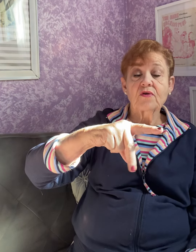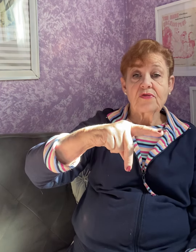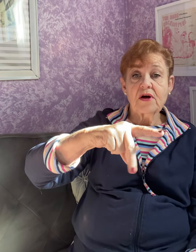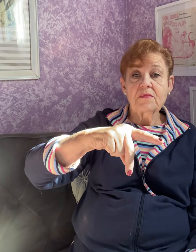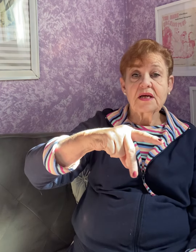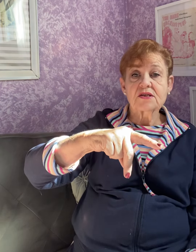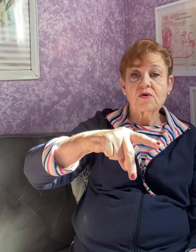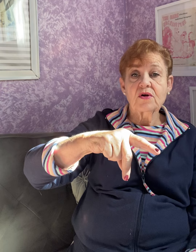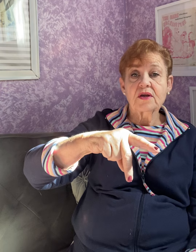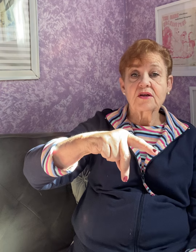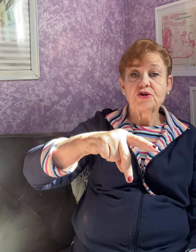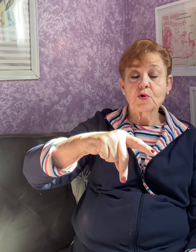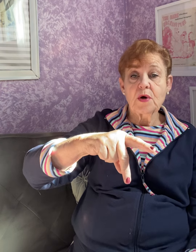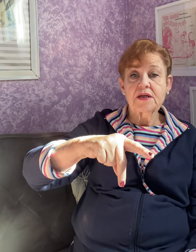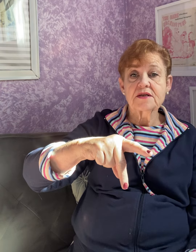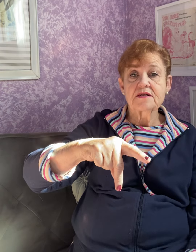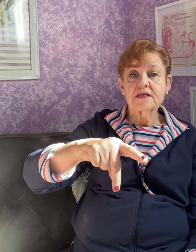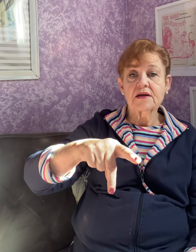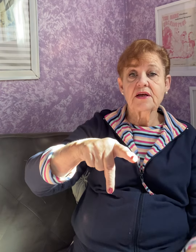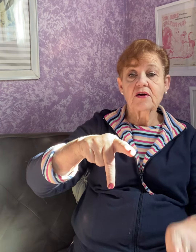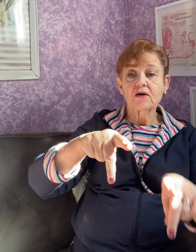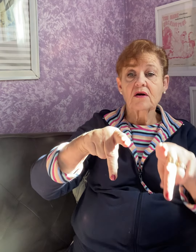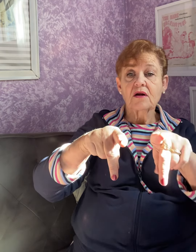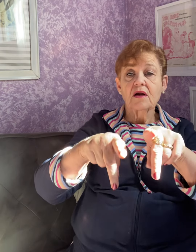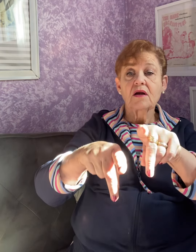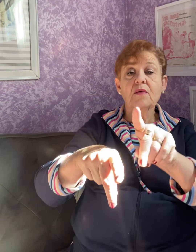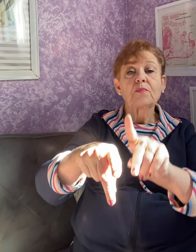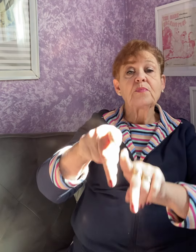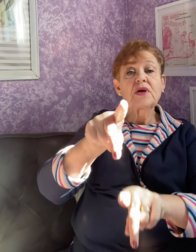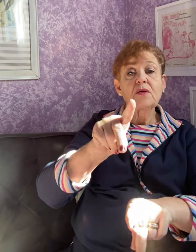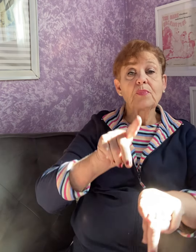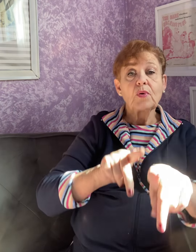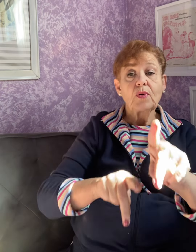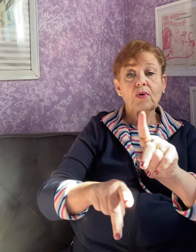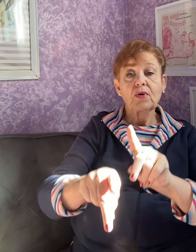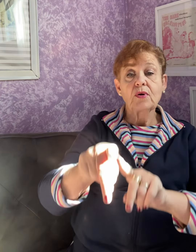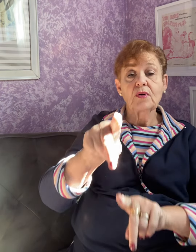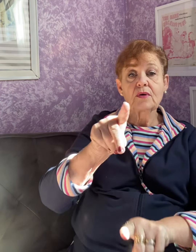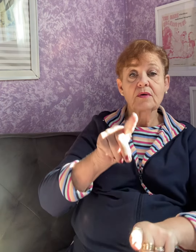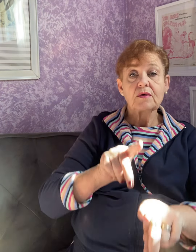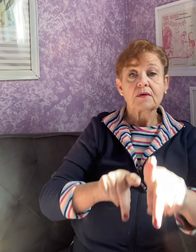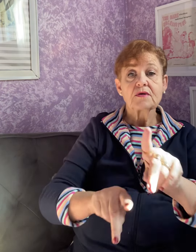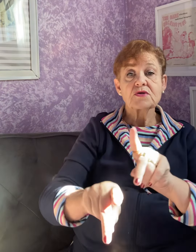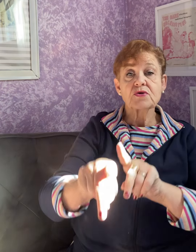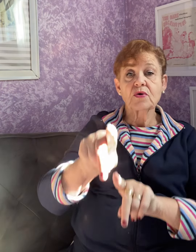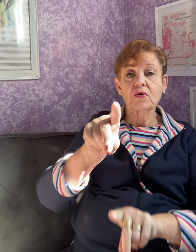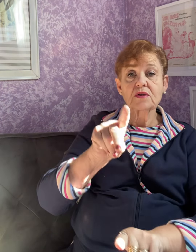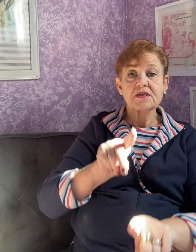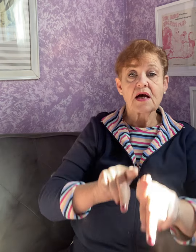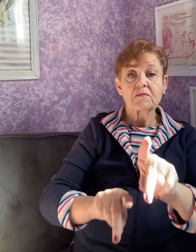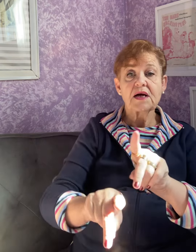thumb is on the joint down here. People, circled side by